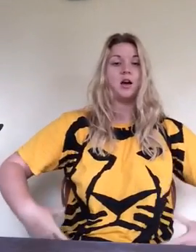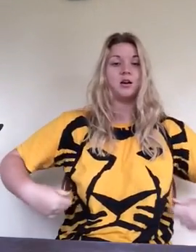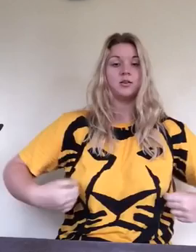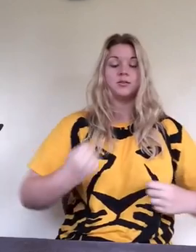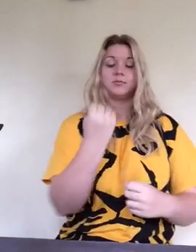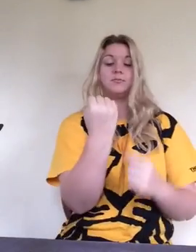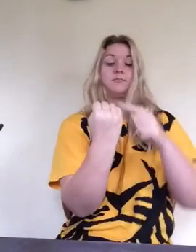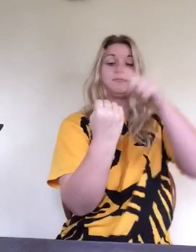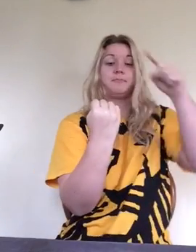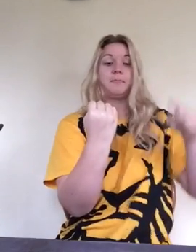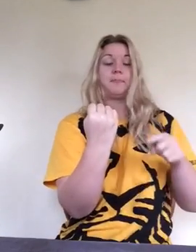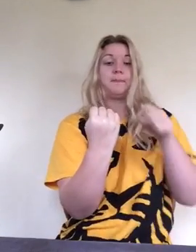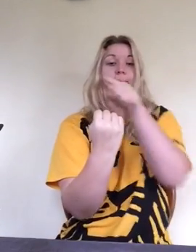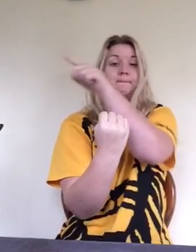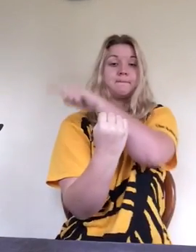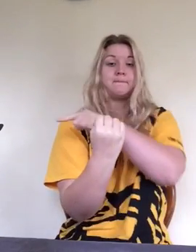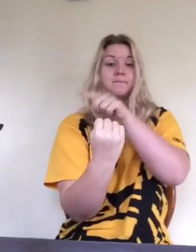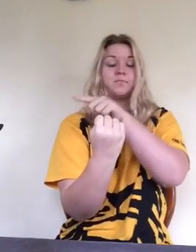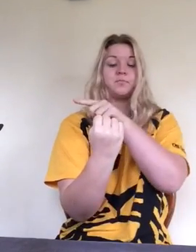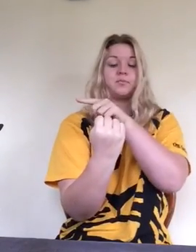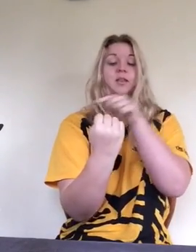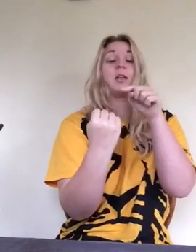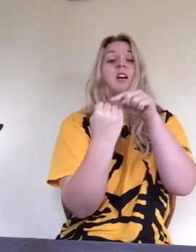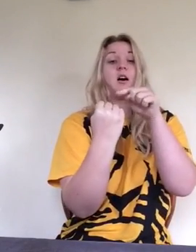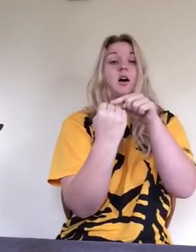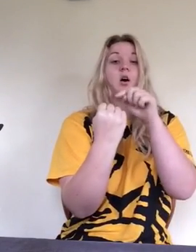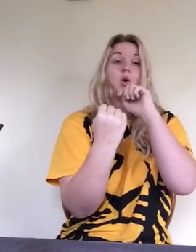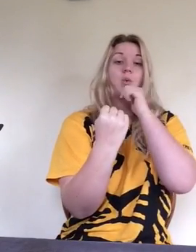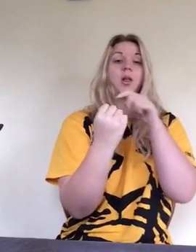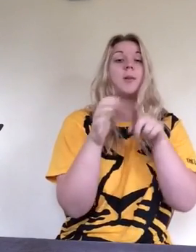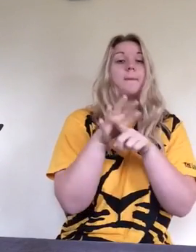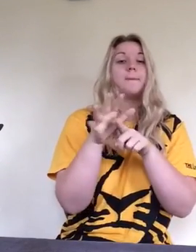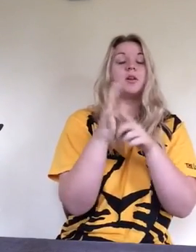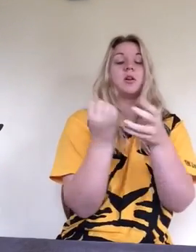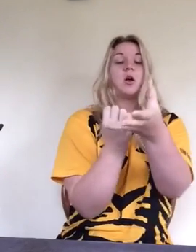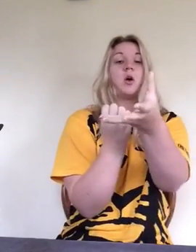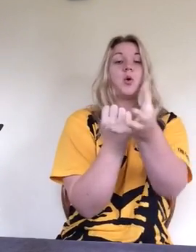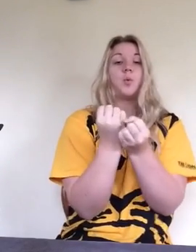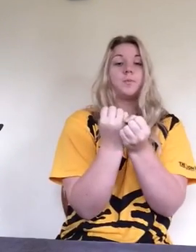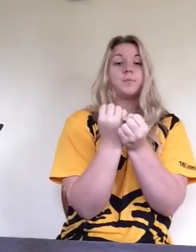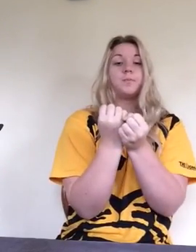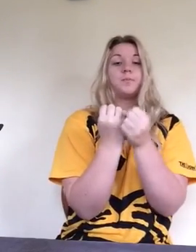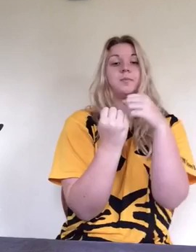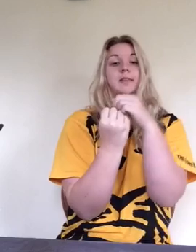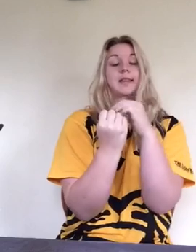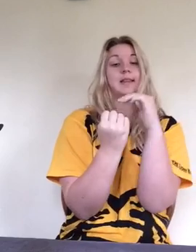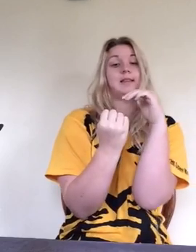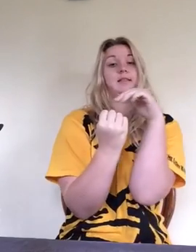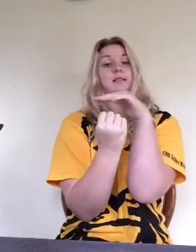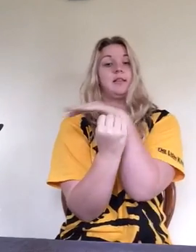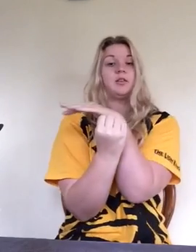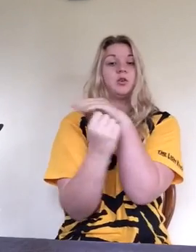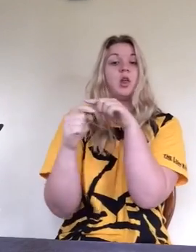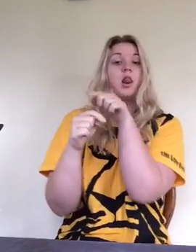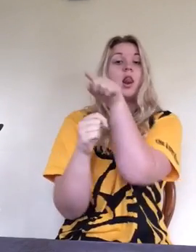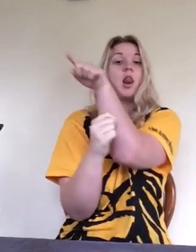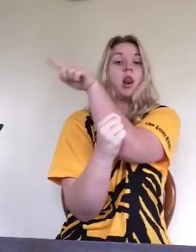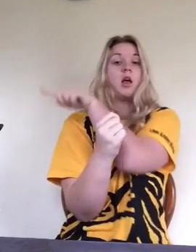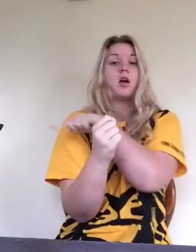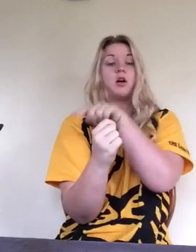back from the right lung and the left lung and gets pushed back into the heart and then gets squeezed through